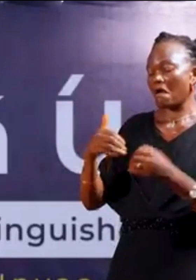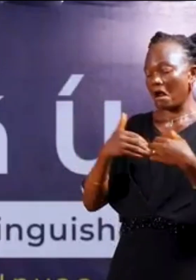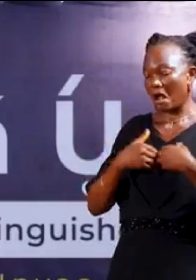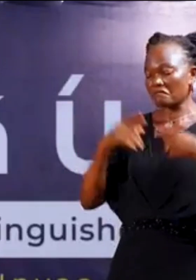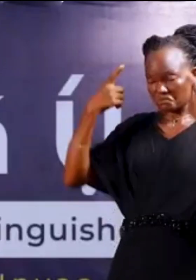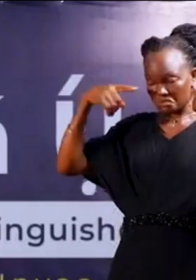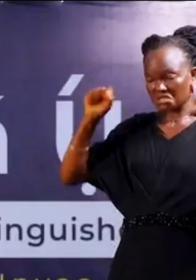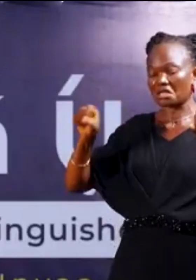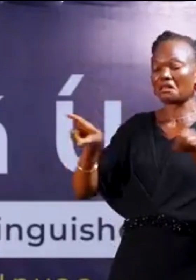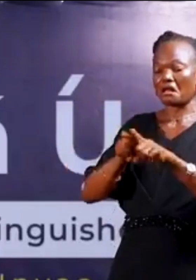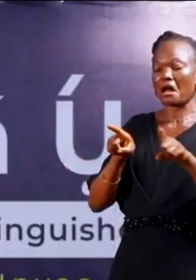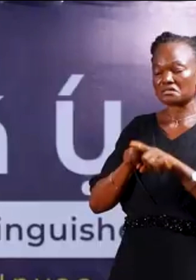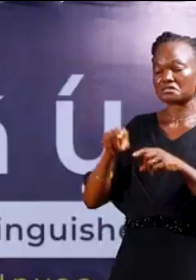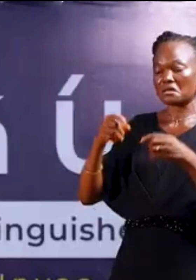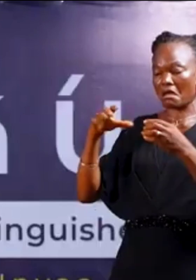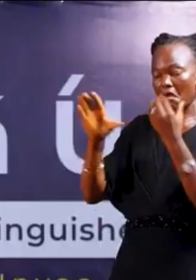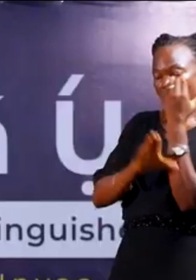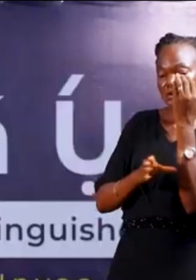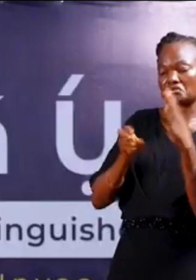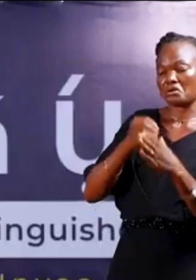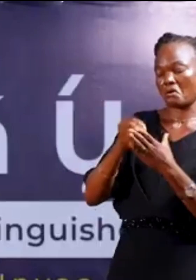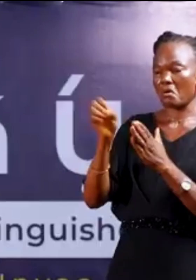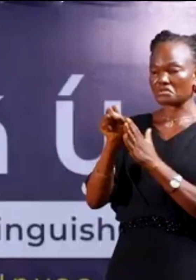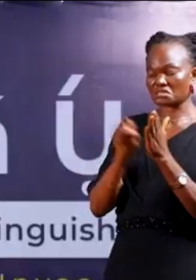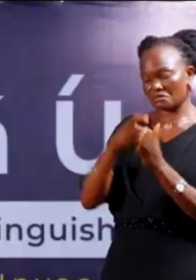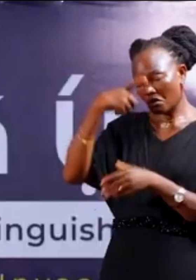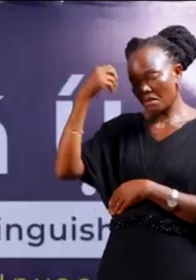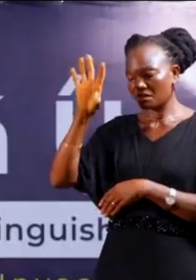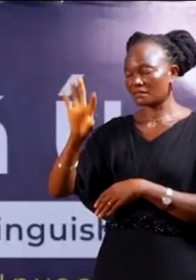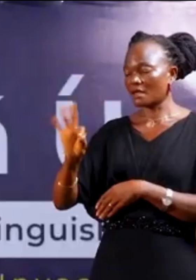state. Because by 1960s,